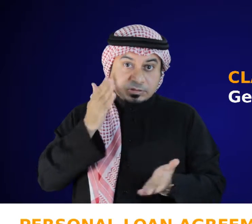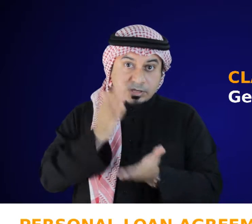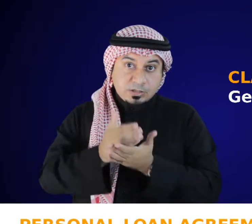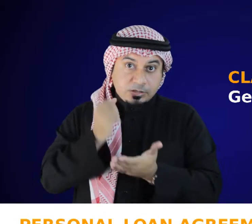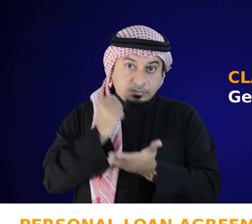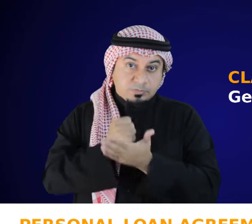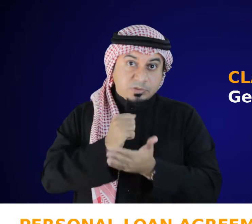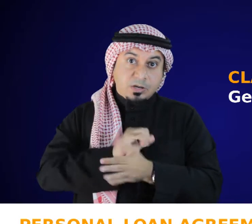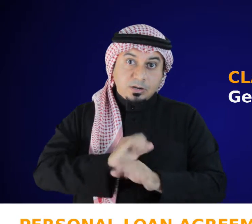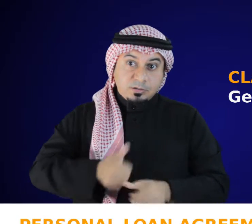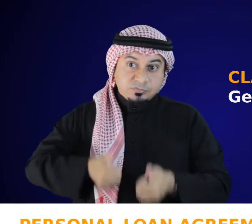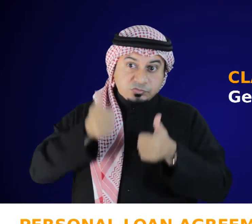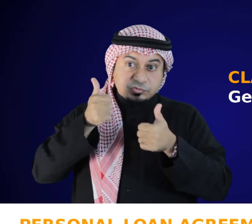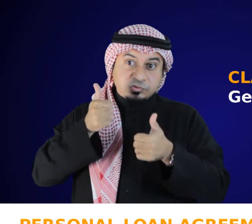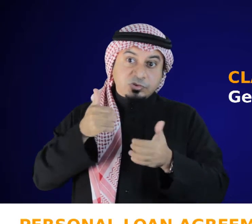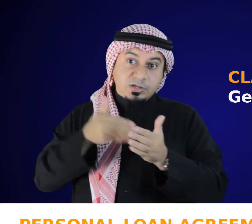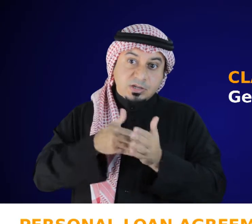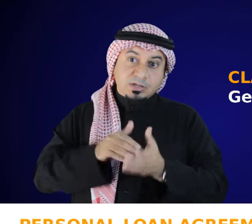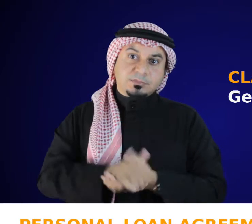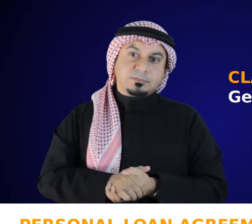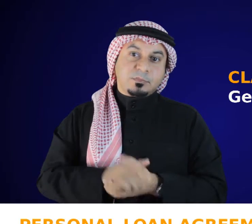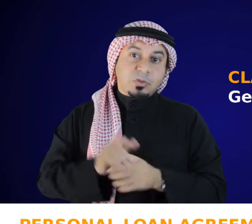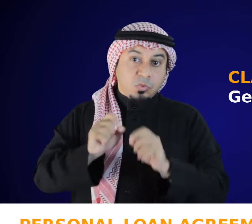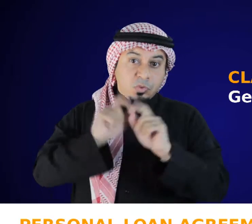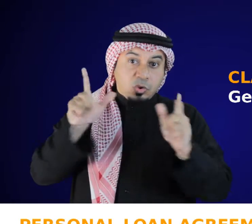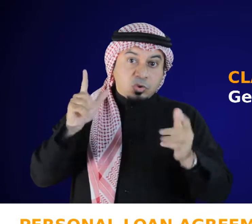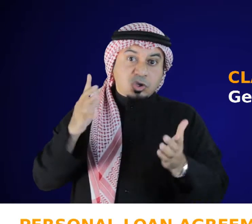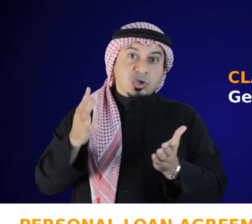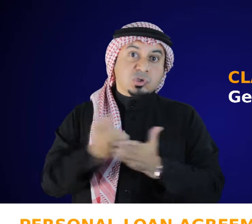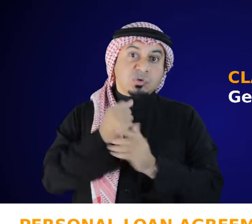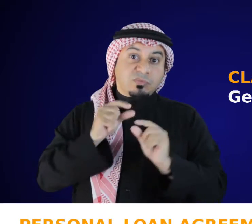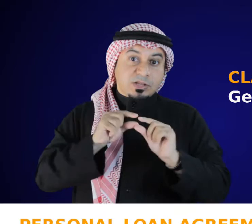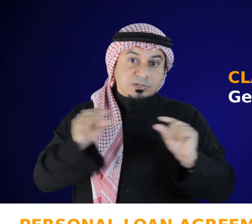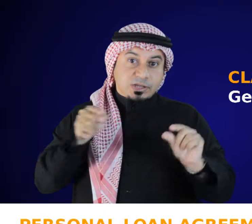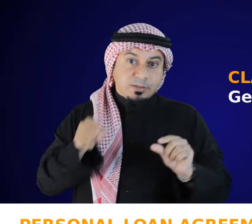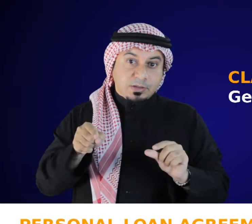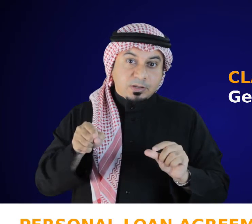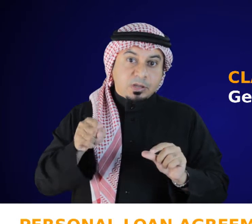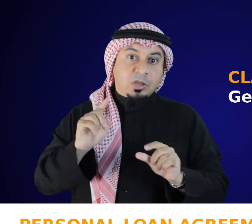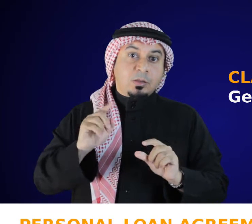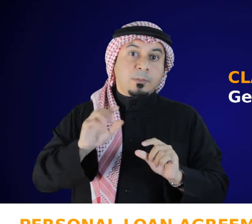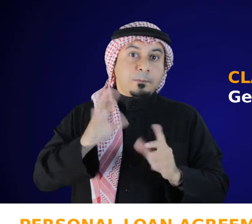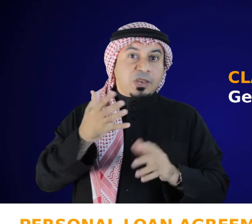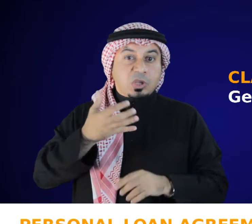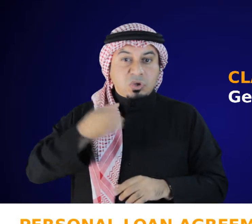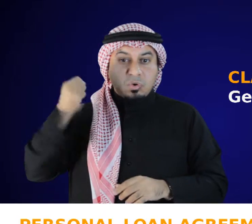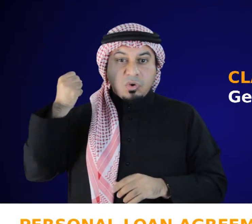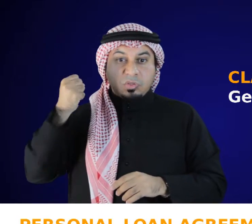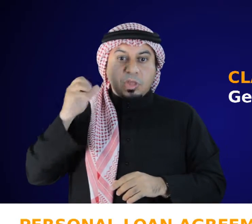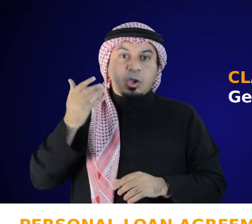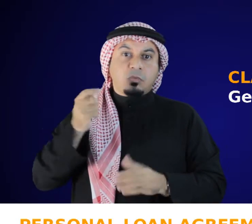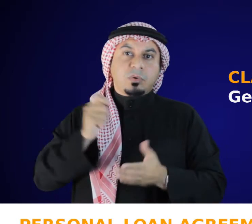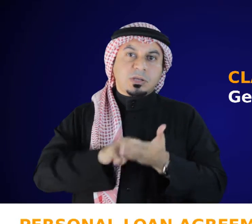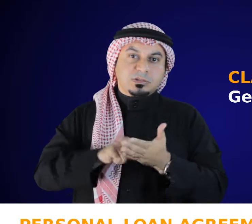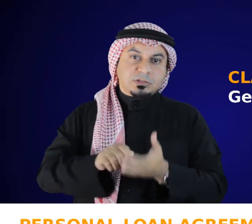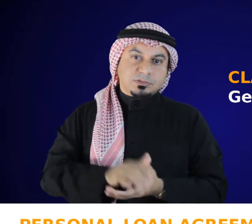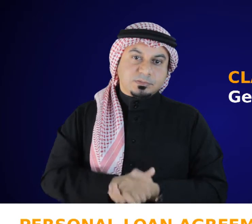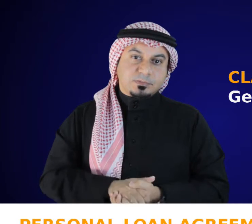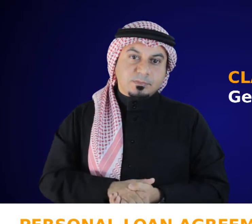or balances mentioned in the statement, and as a waiver of any objection on any entries or balances related to his